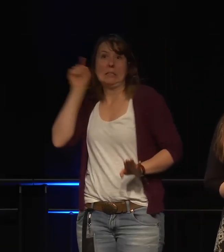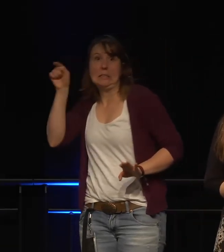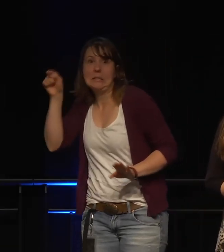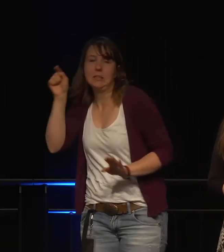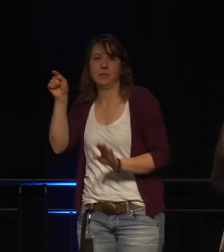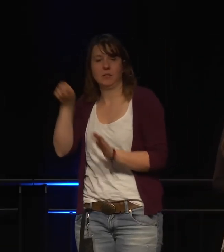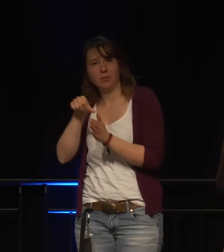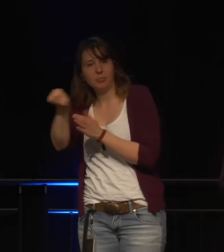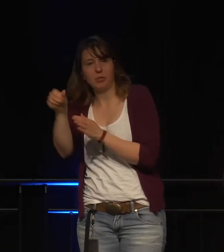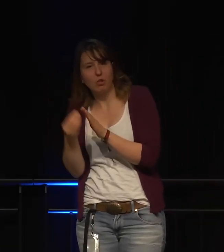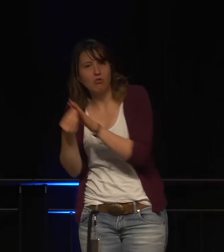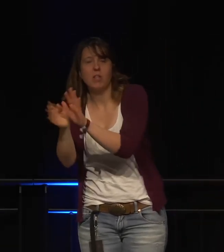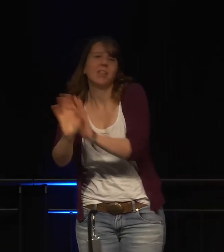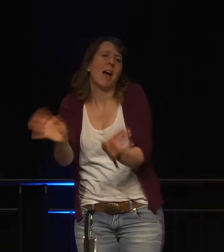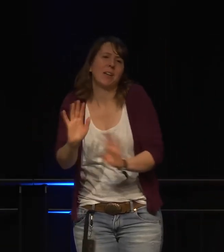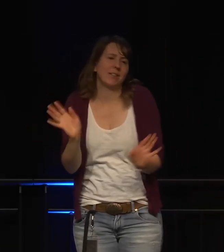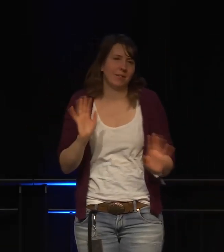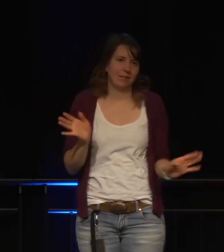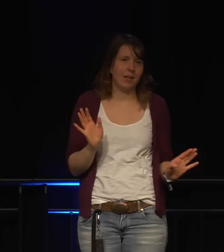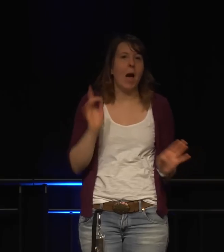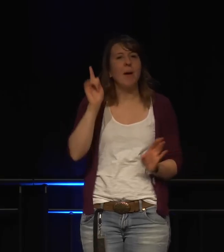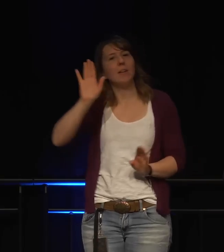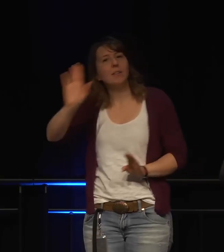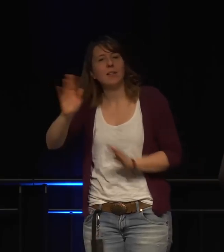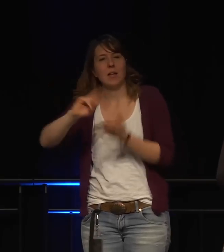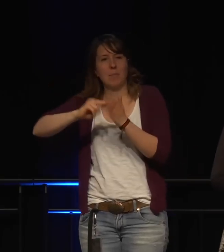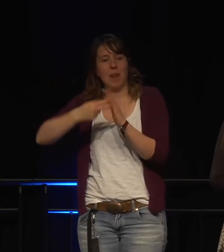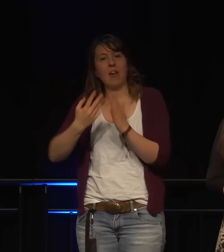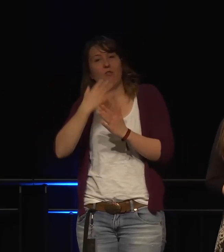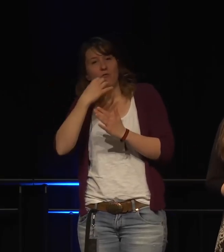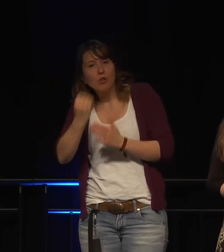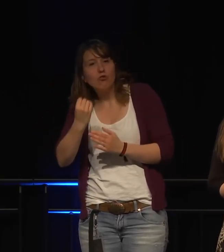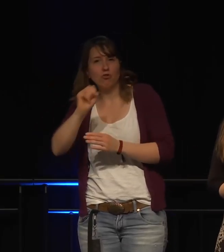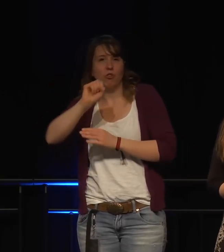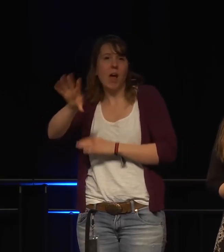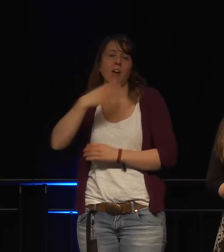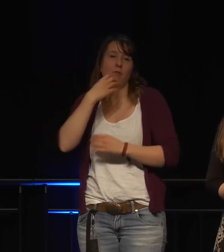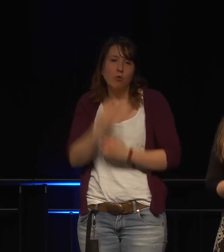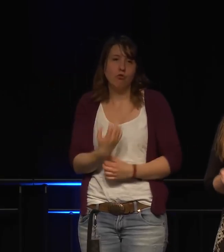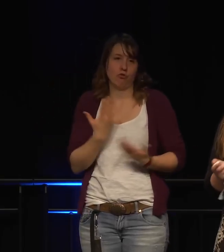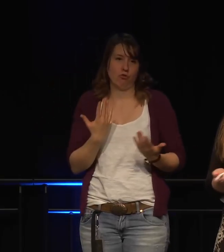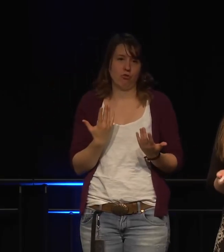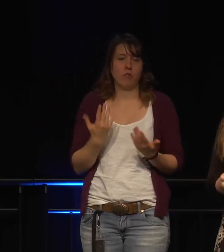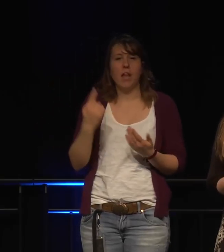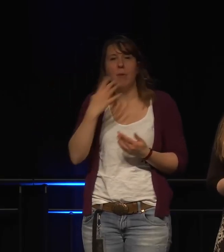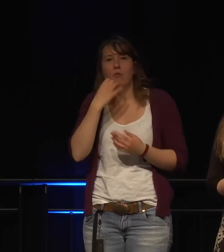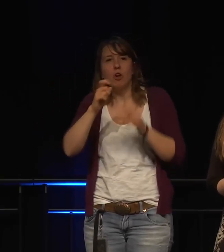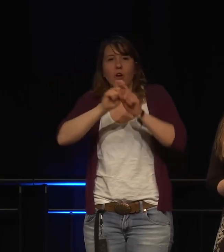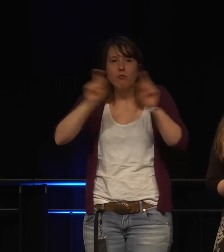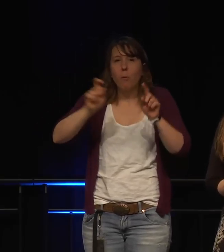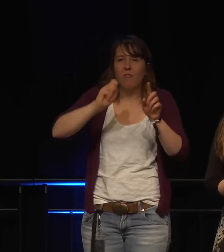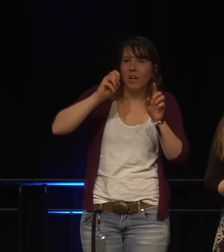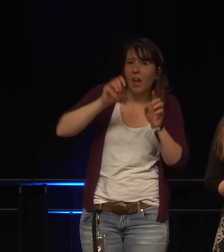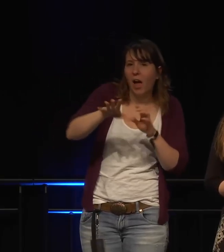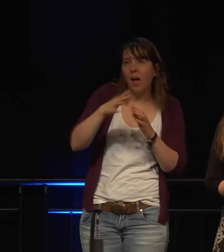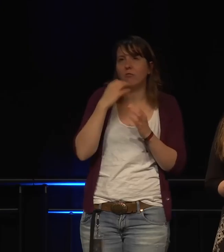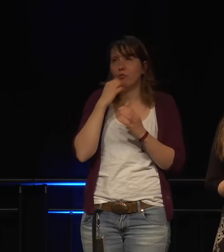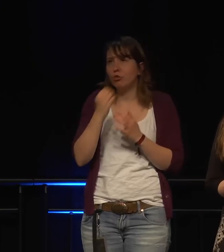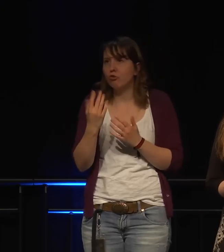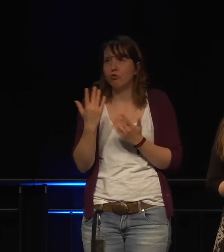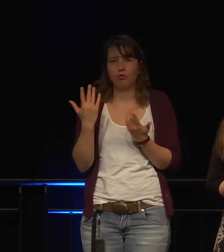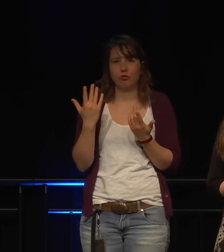Maybe you have seen this already. I'm not saying that you should support especially